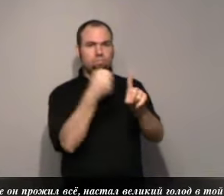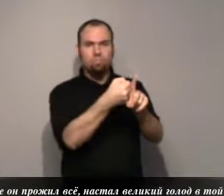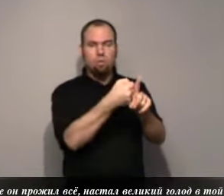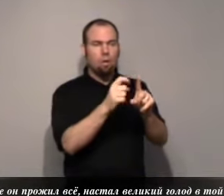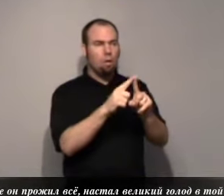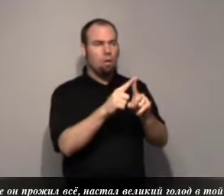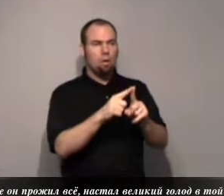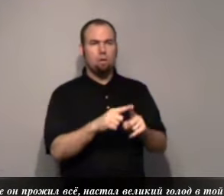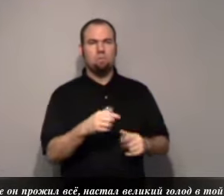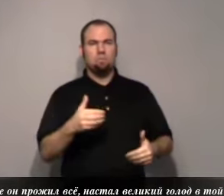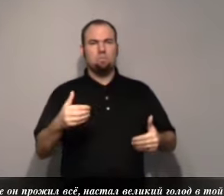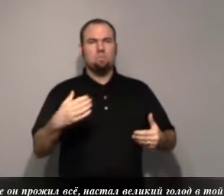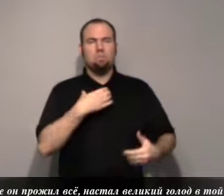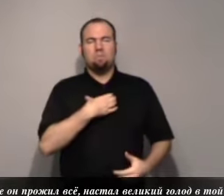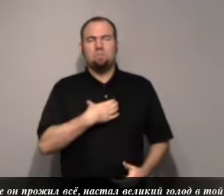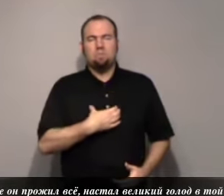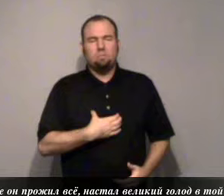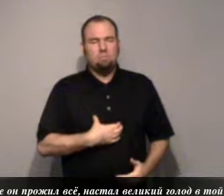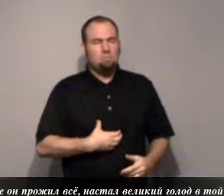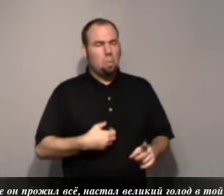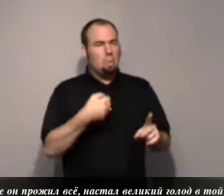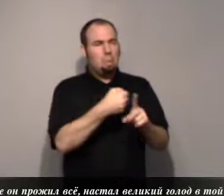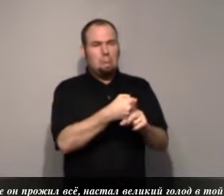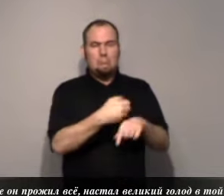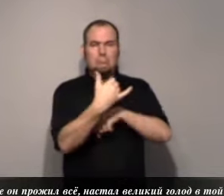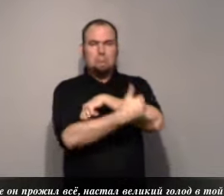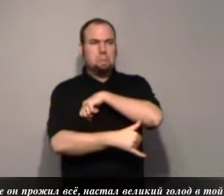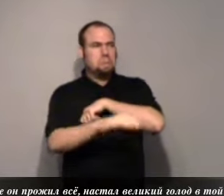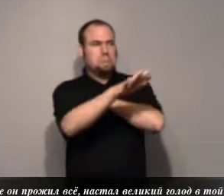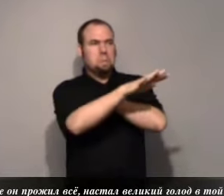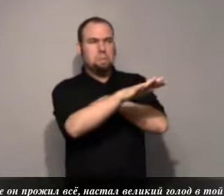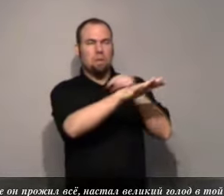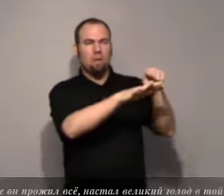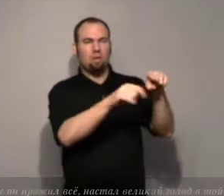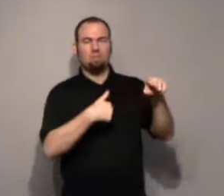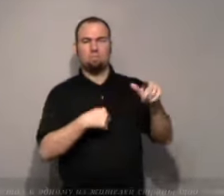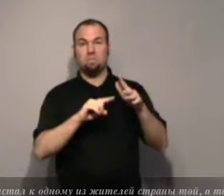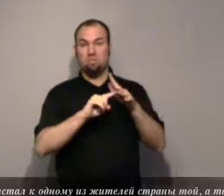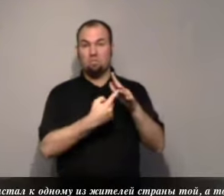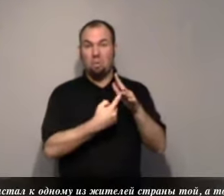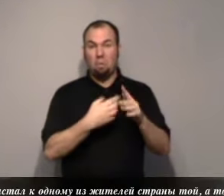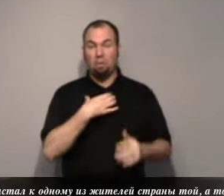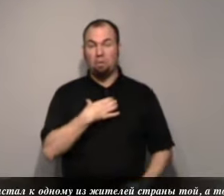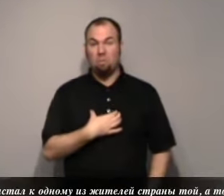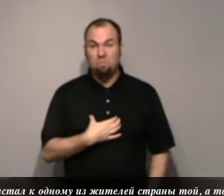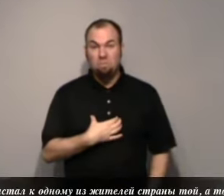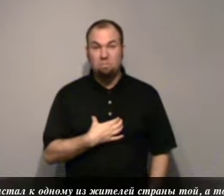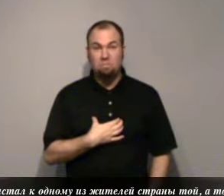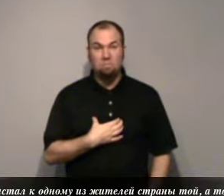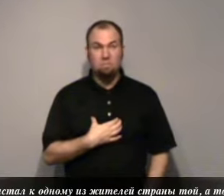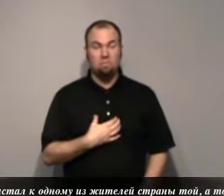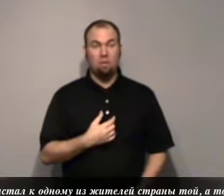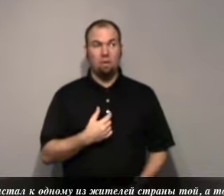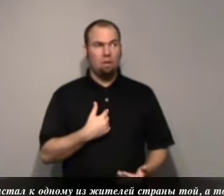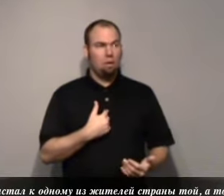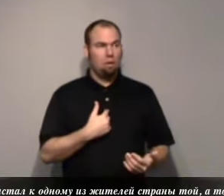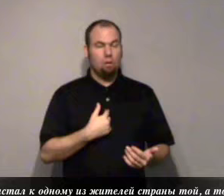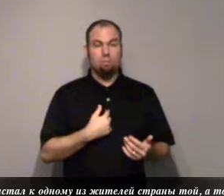in that land. And he began to be in want. Then he went and joined himself